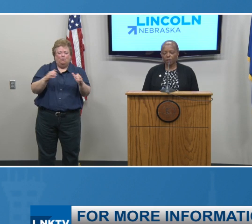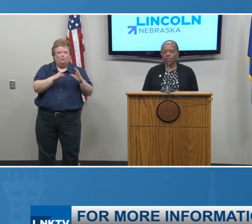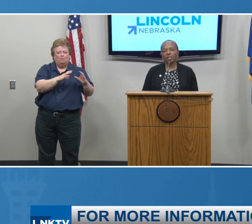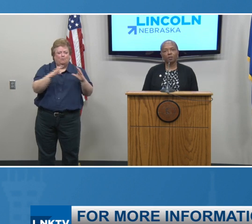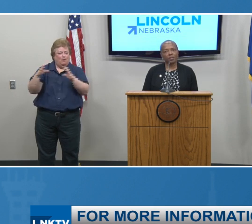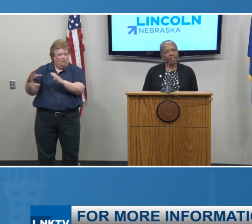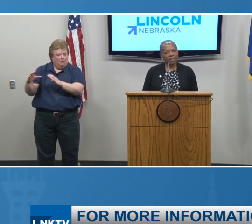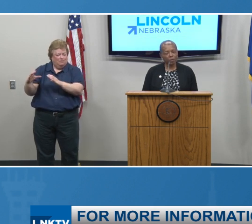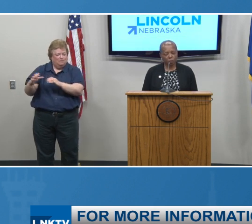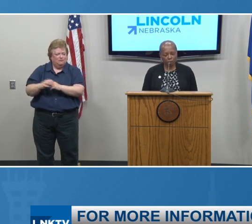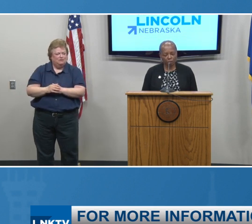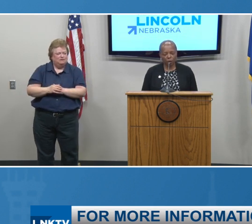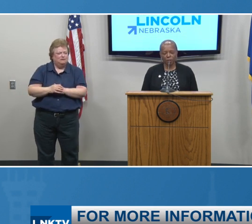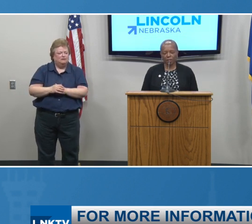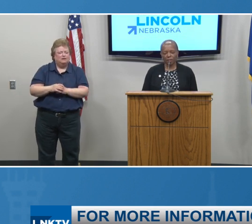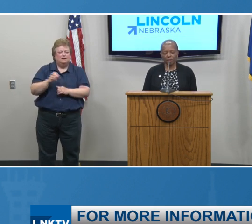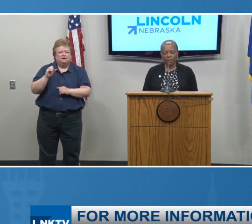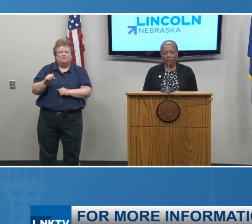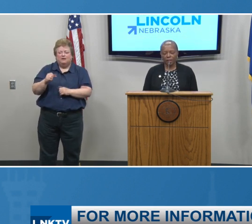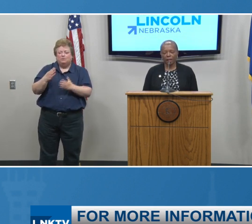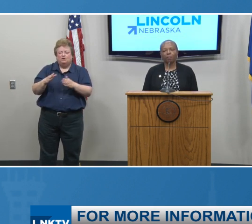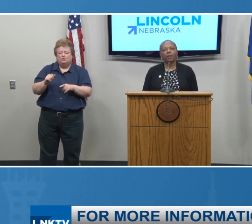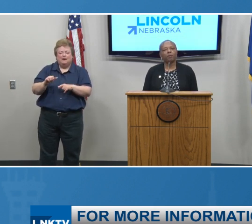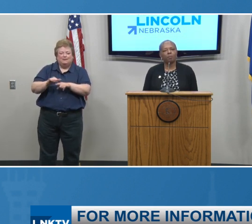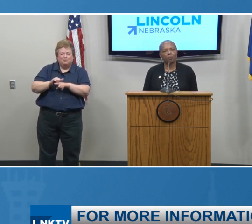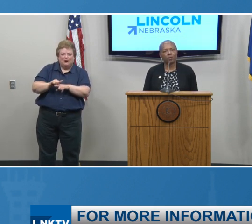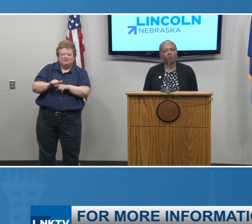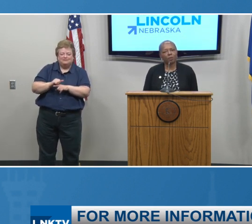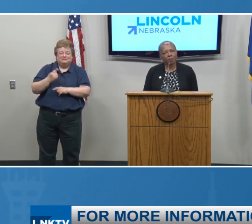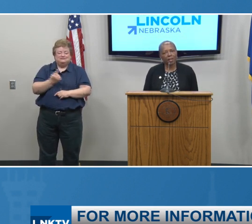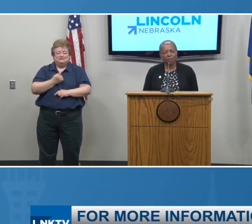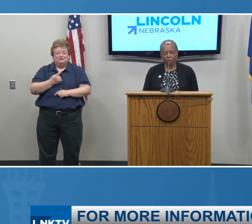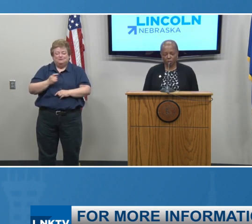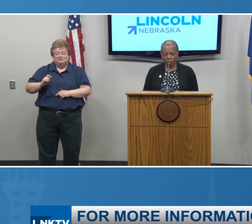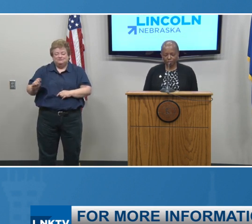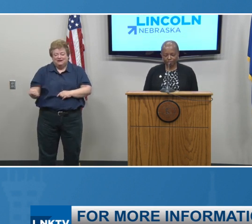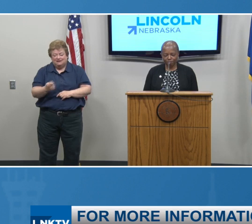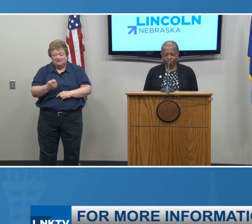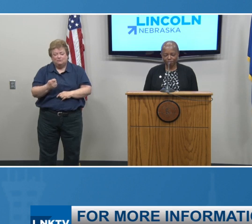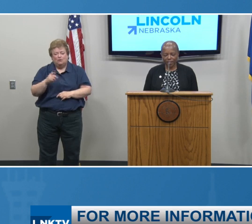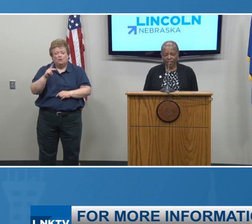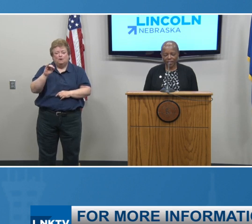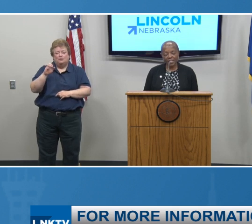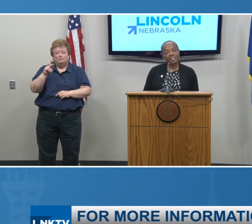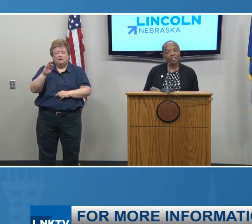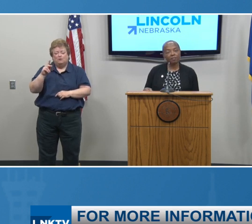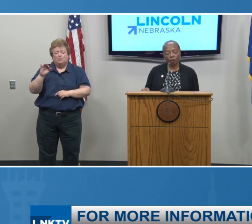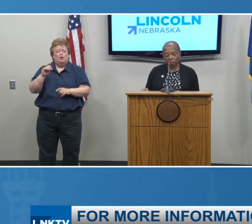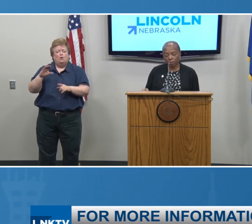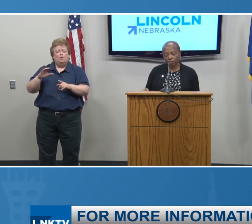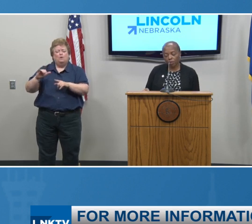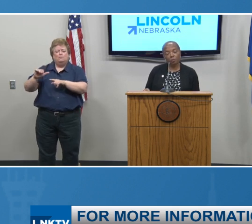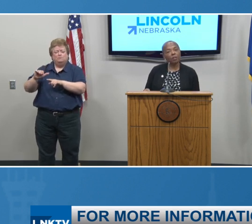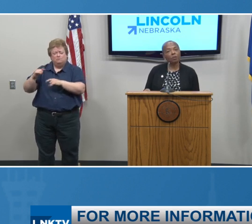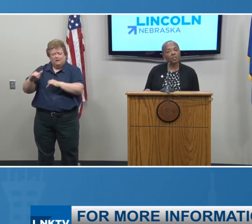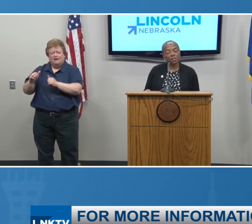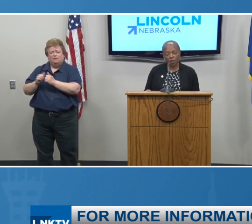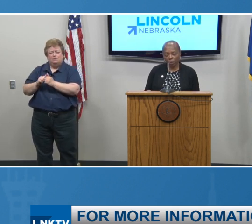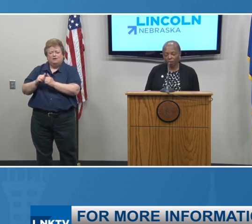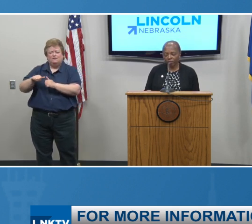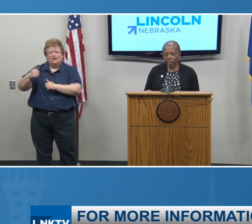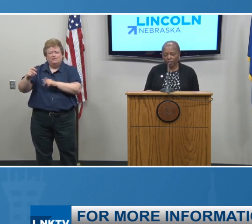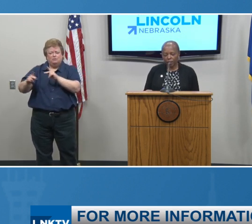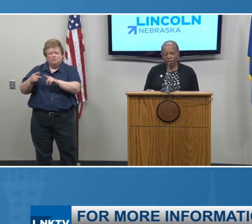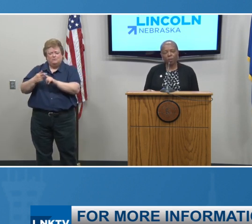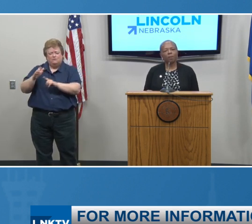perfect your singles tennis or pickleball skills and play with members of your own household. Instead of ultimate frisbee or